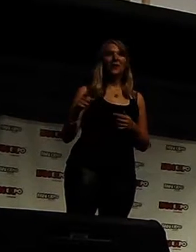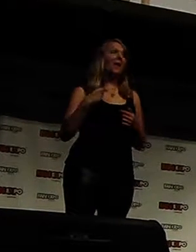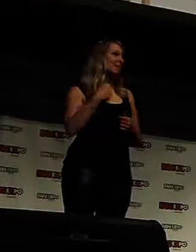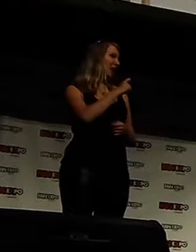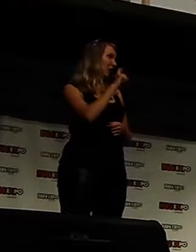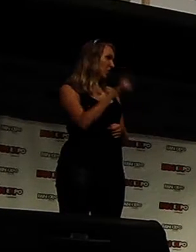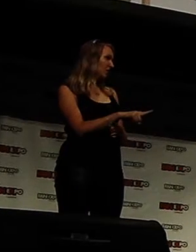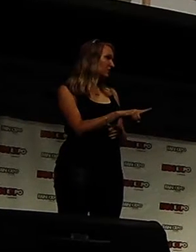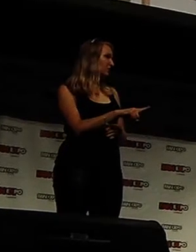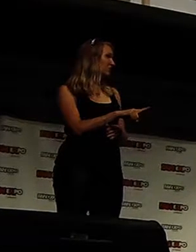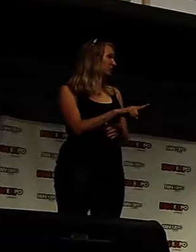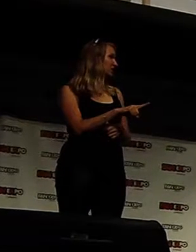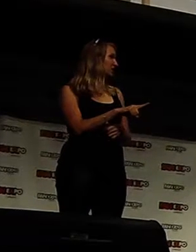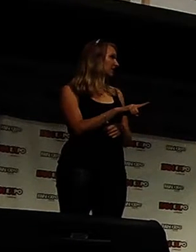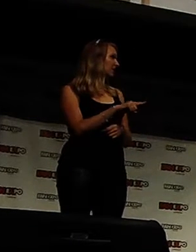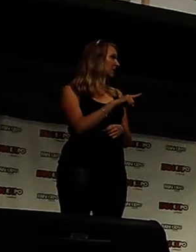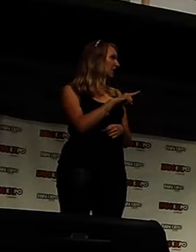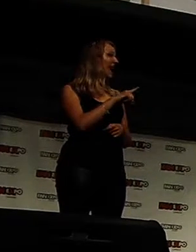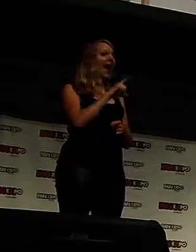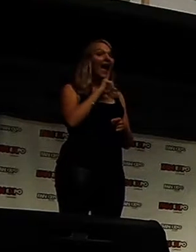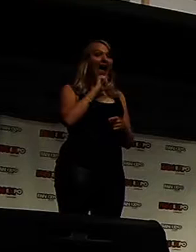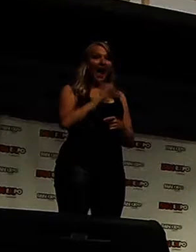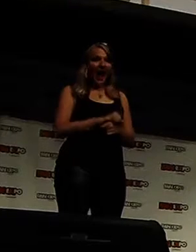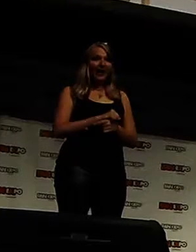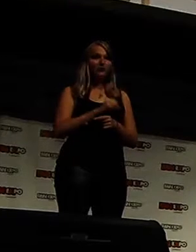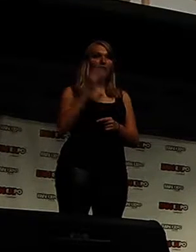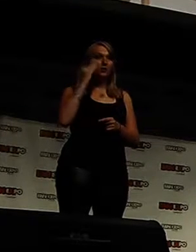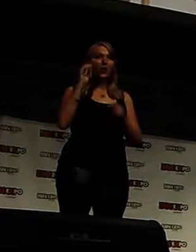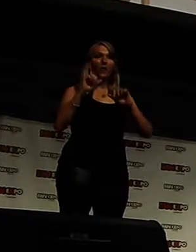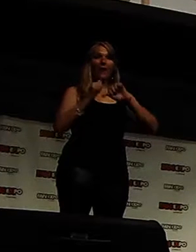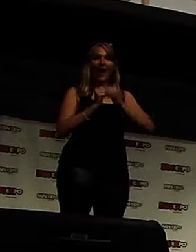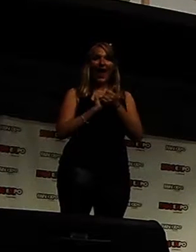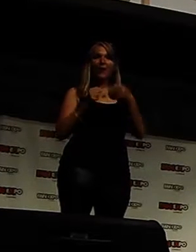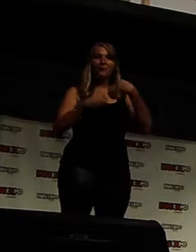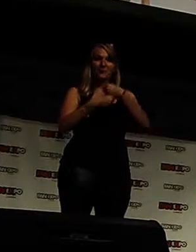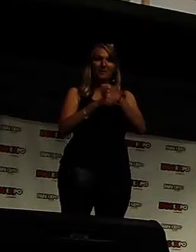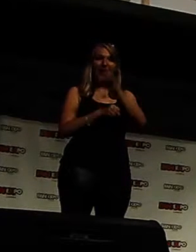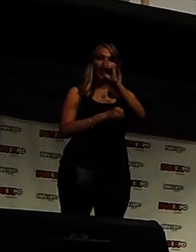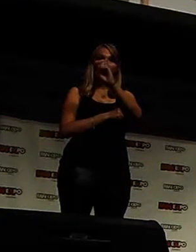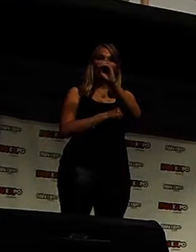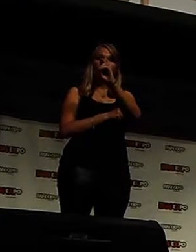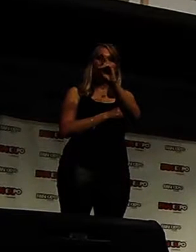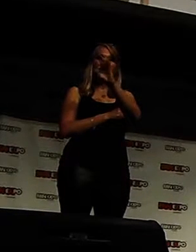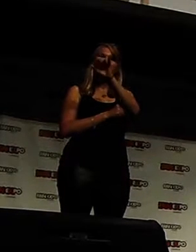question was, is that do you actually know how to make a souffle? No!